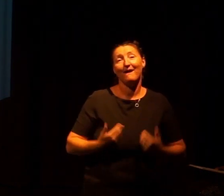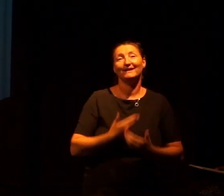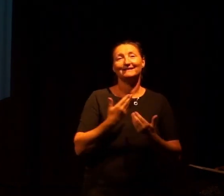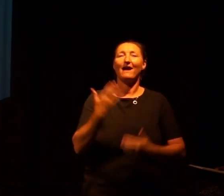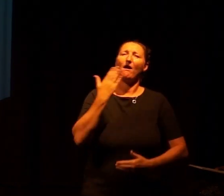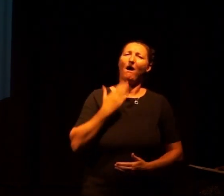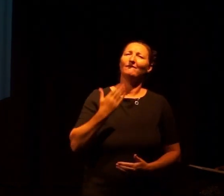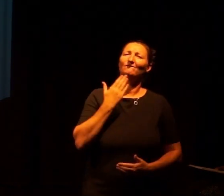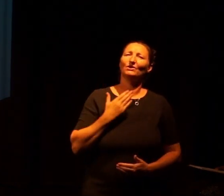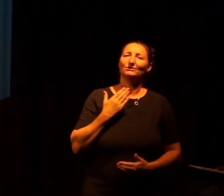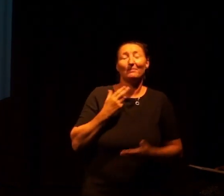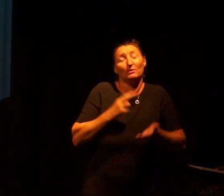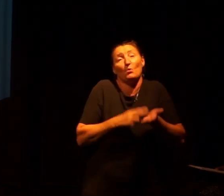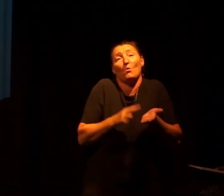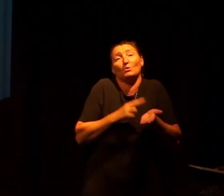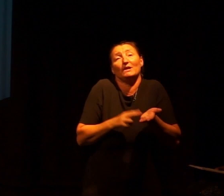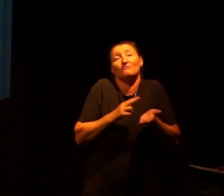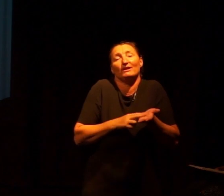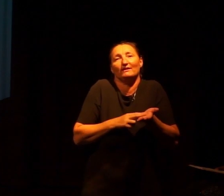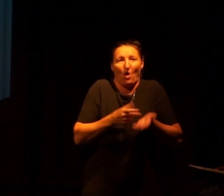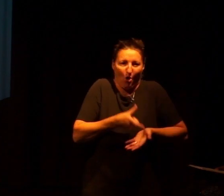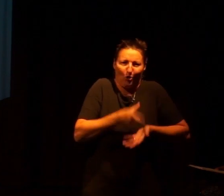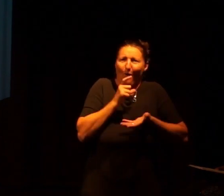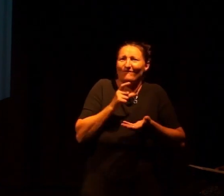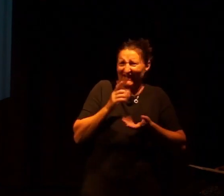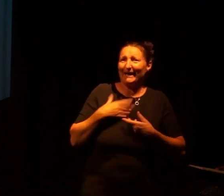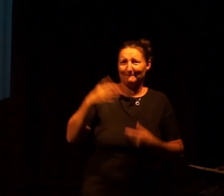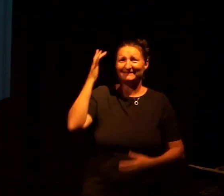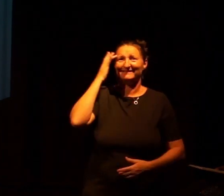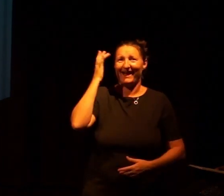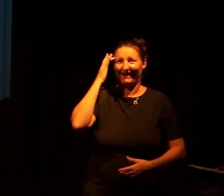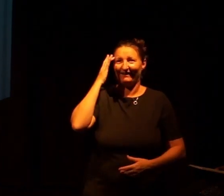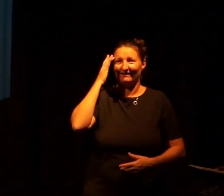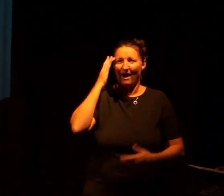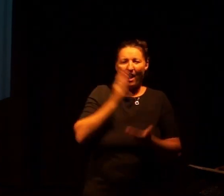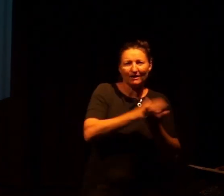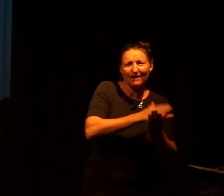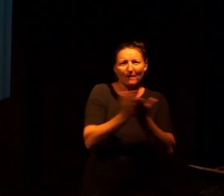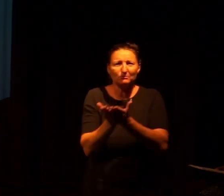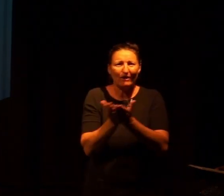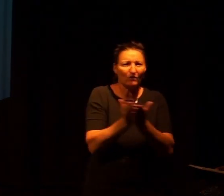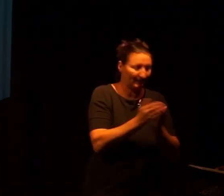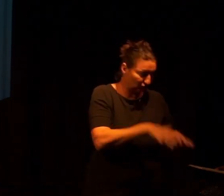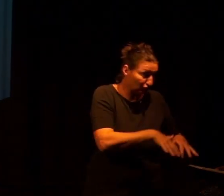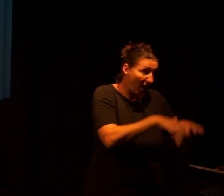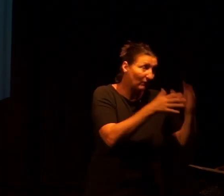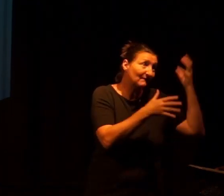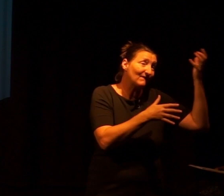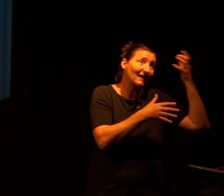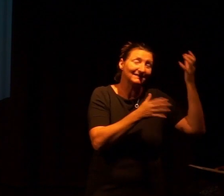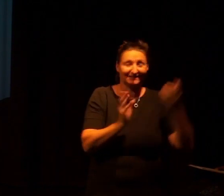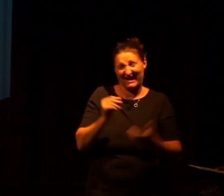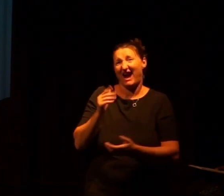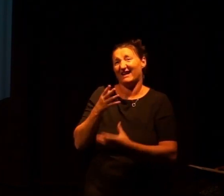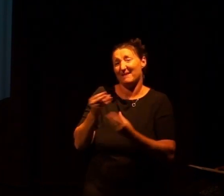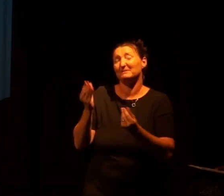me comfort in the ordinary. Coffee keeps me sane. I time travel between childhood fantasy